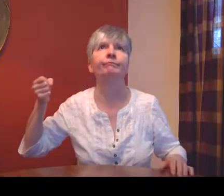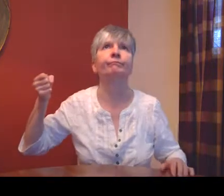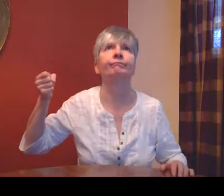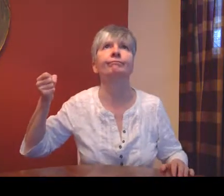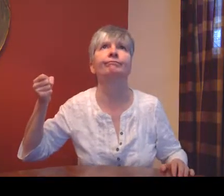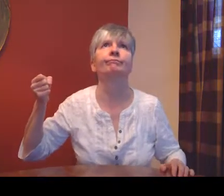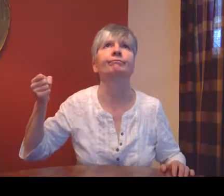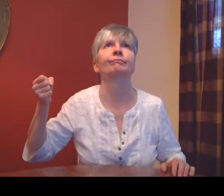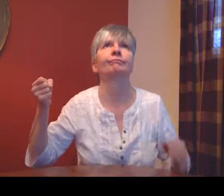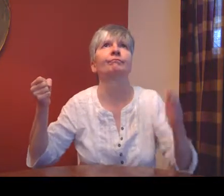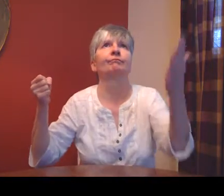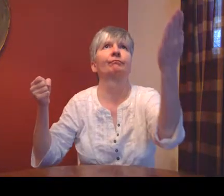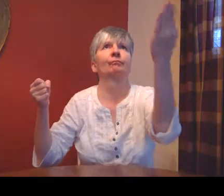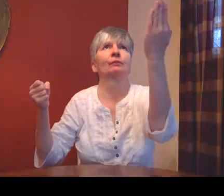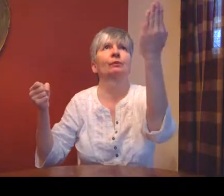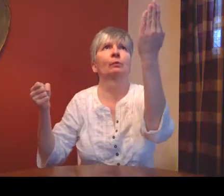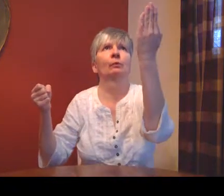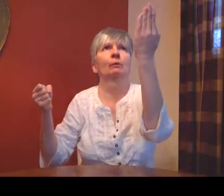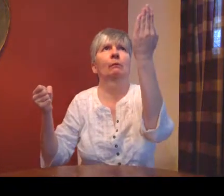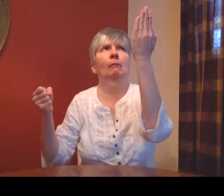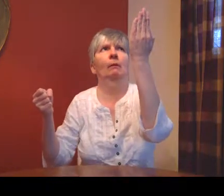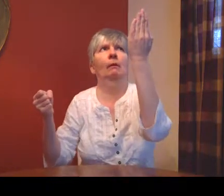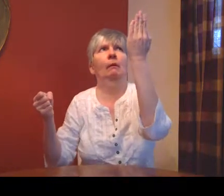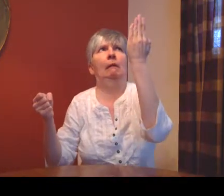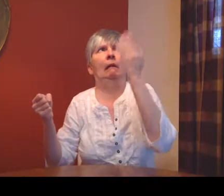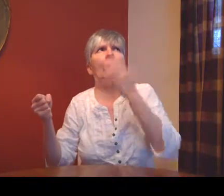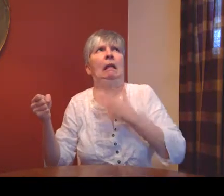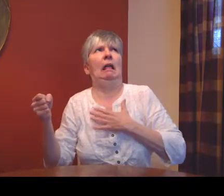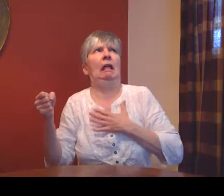We walked closer and closer and closer to the front.